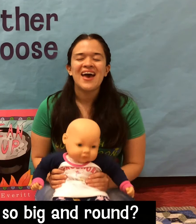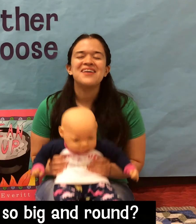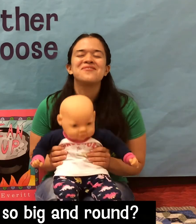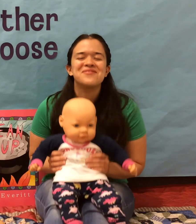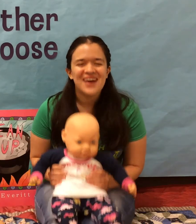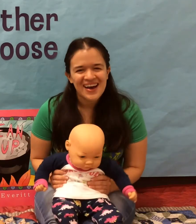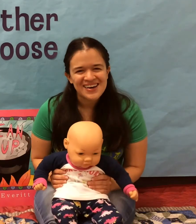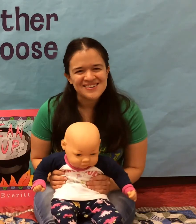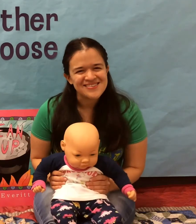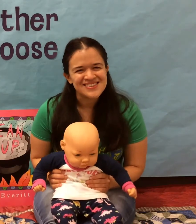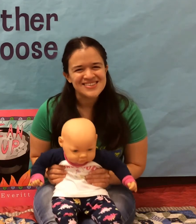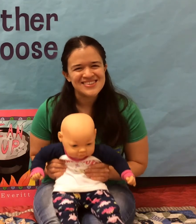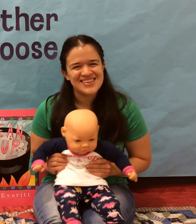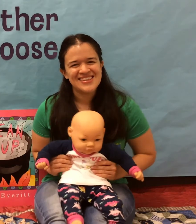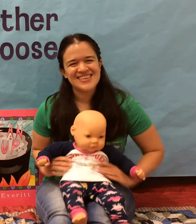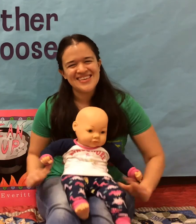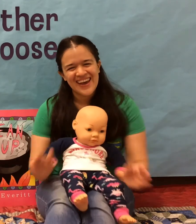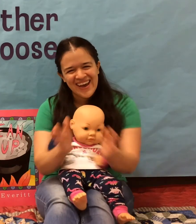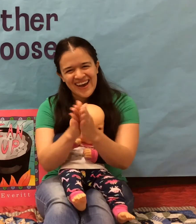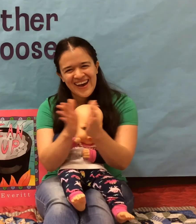and round? Yeah.